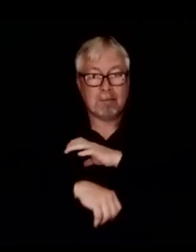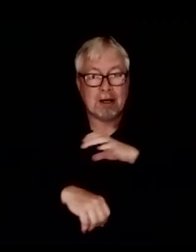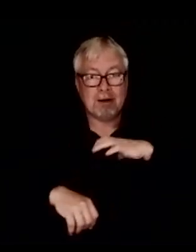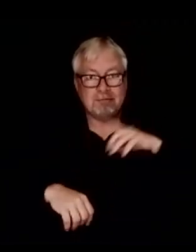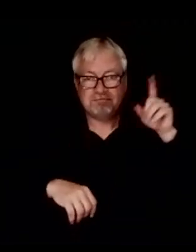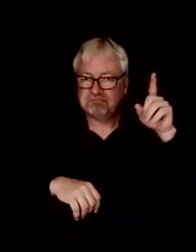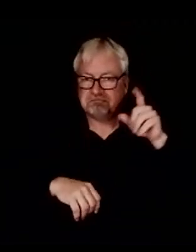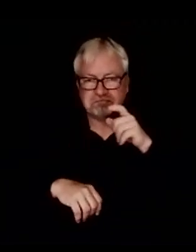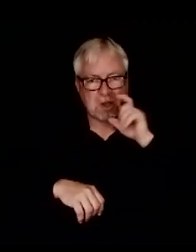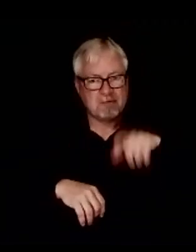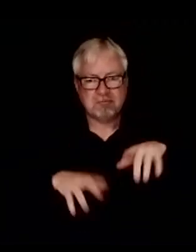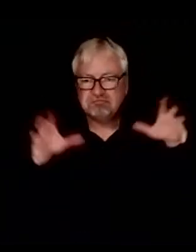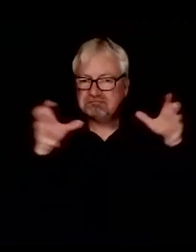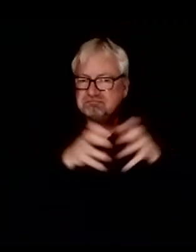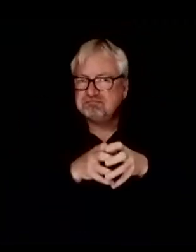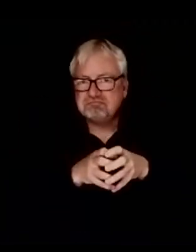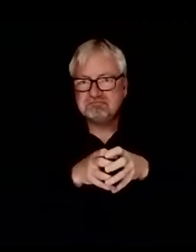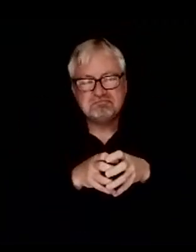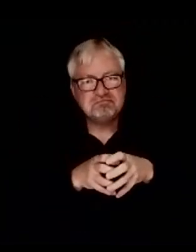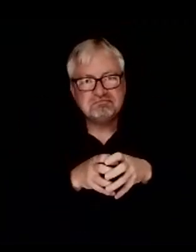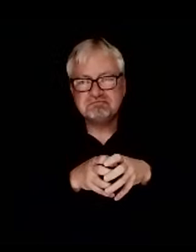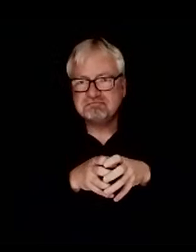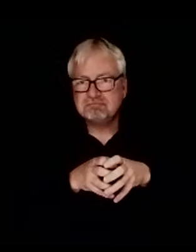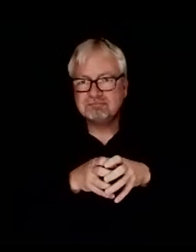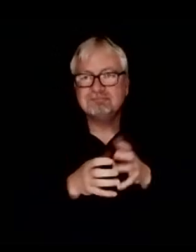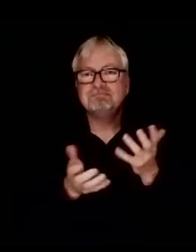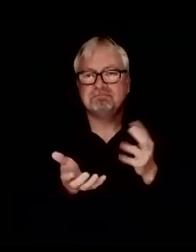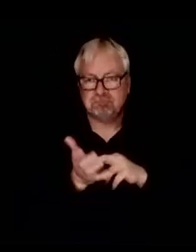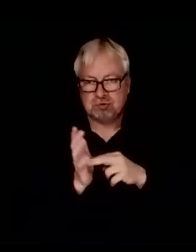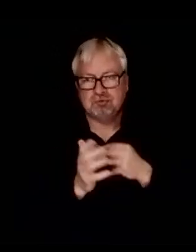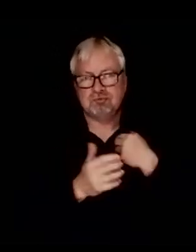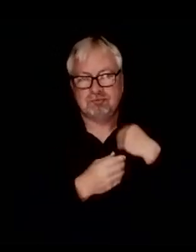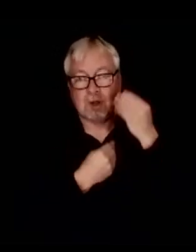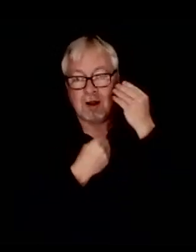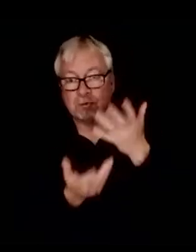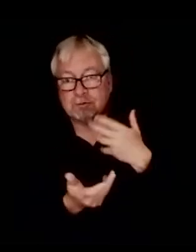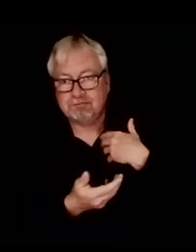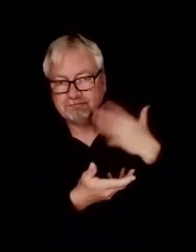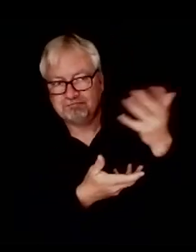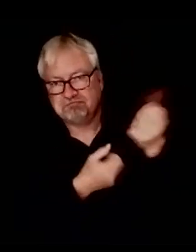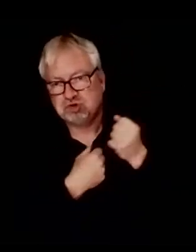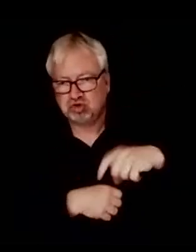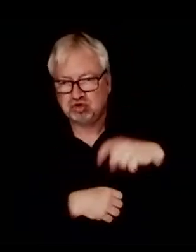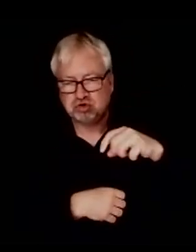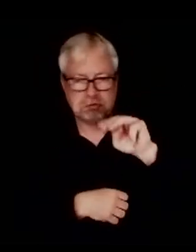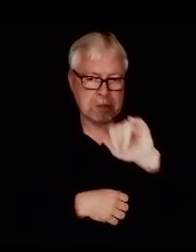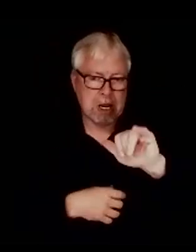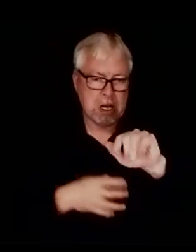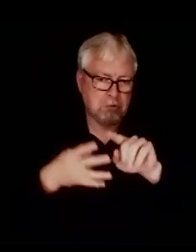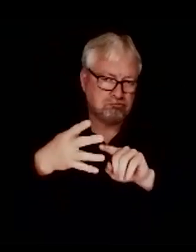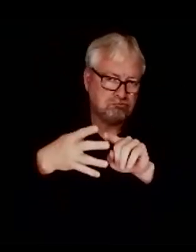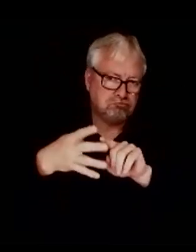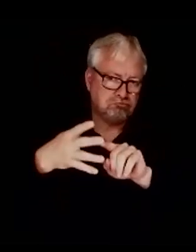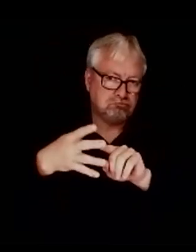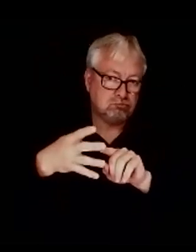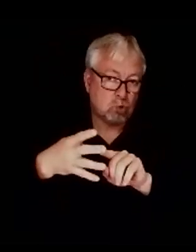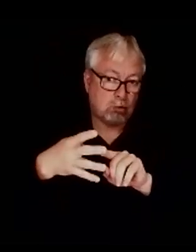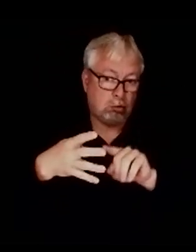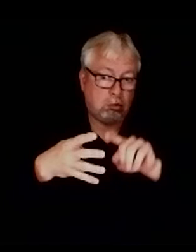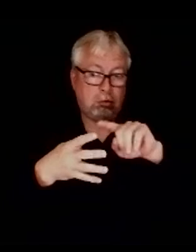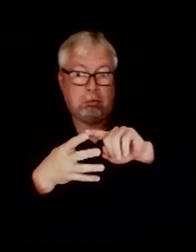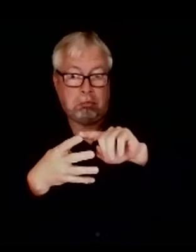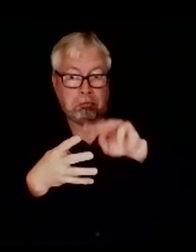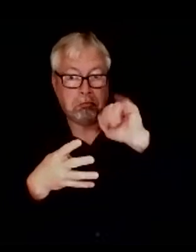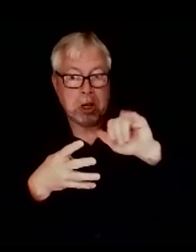be information on that mid-May or perhaps a little bit later. And as I said, Moderna does have clinical